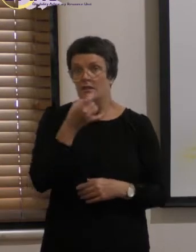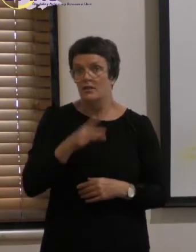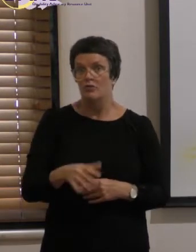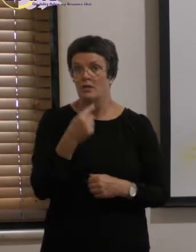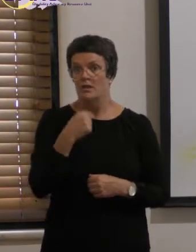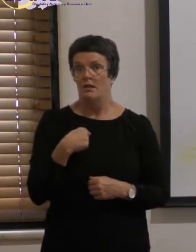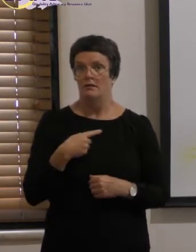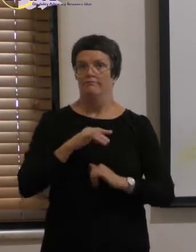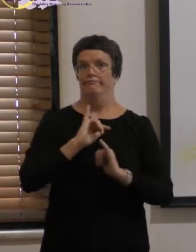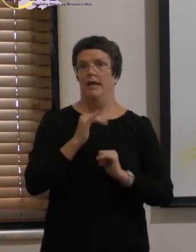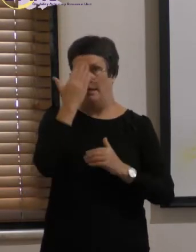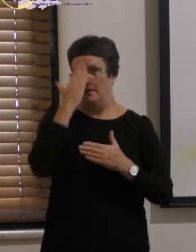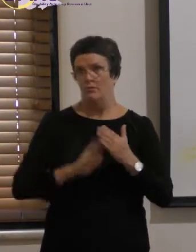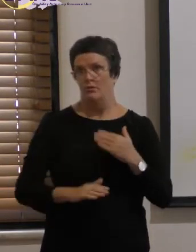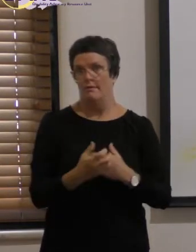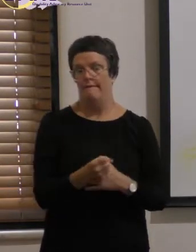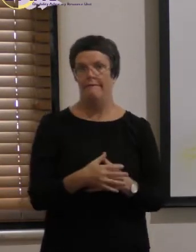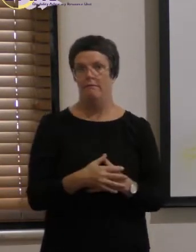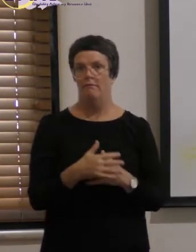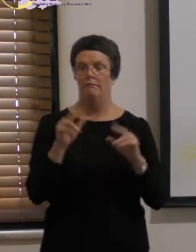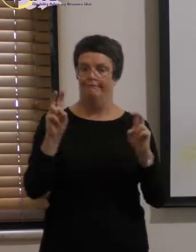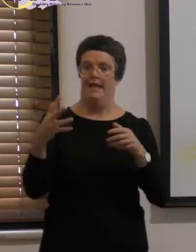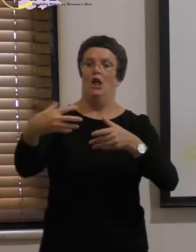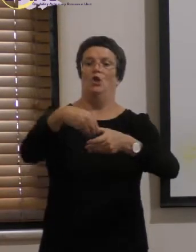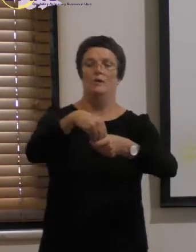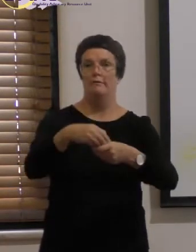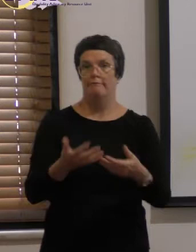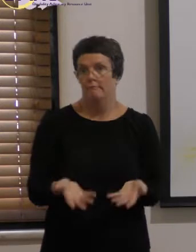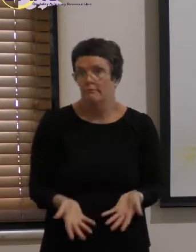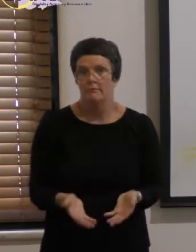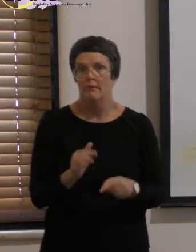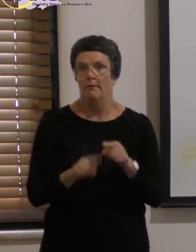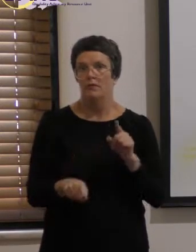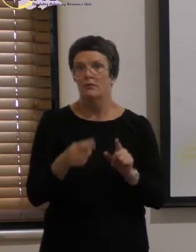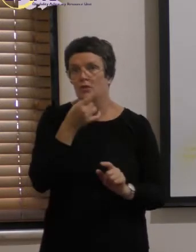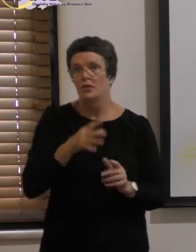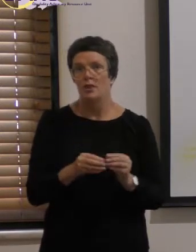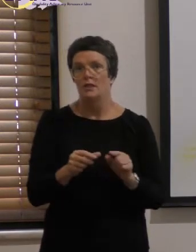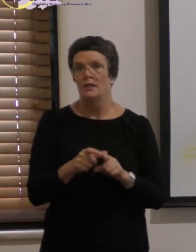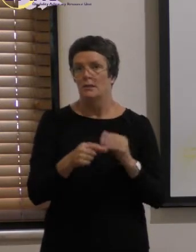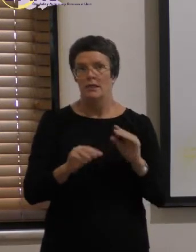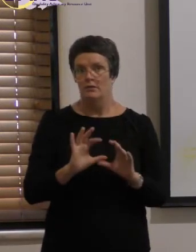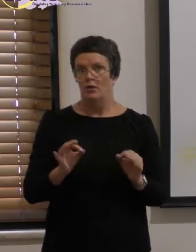the experience of an inclusive education eludes most students with disability.